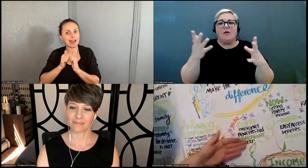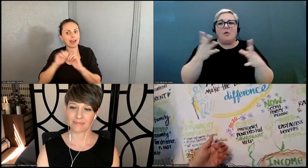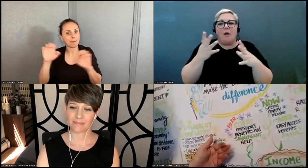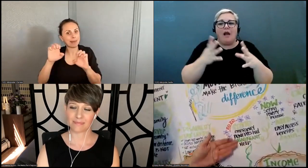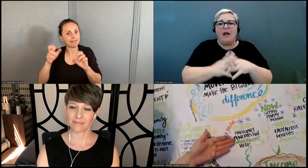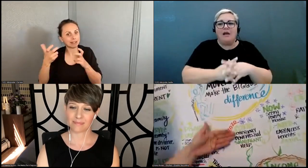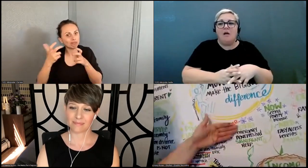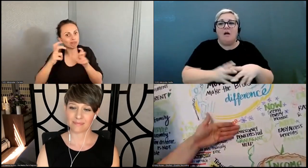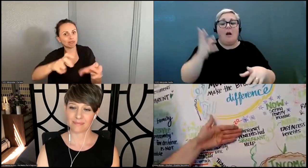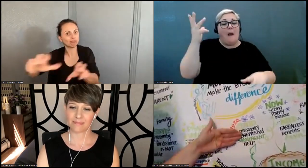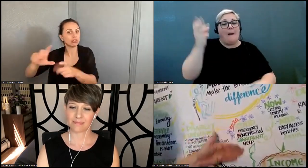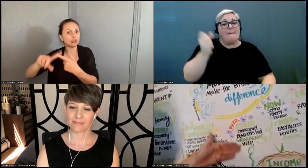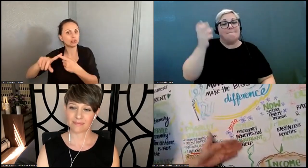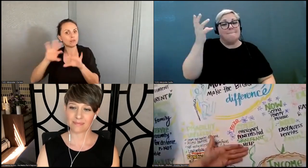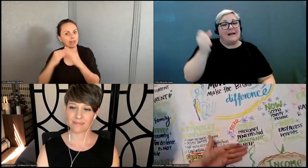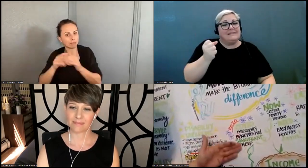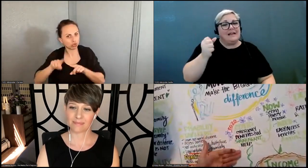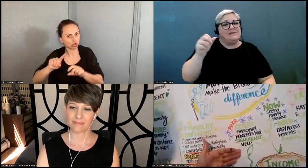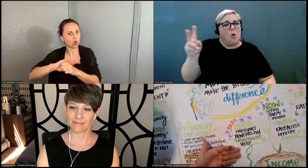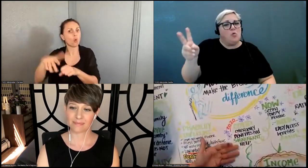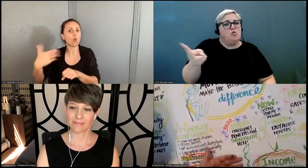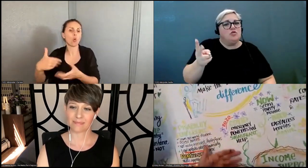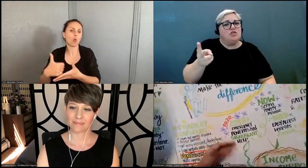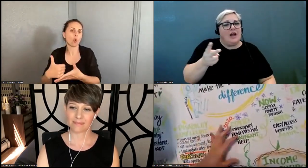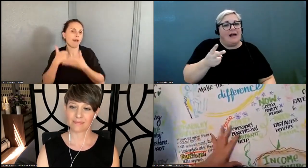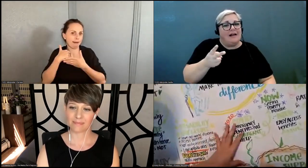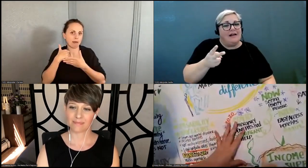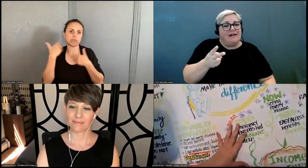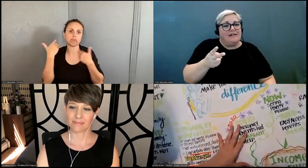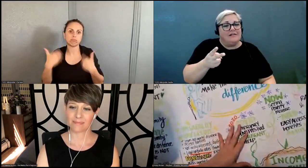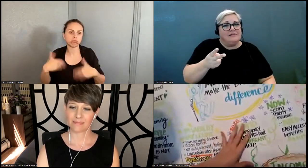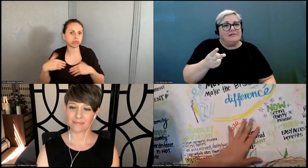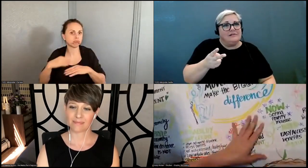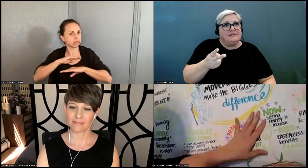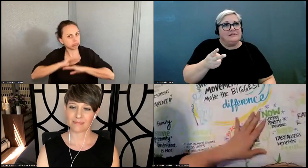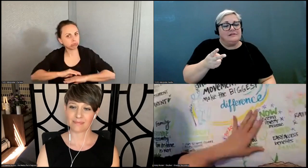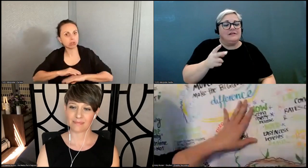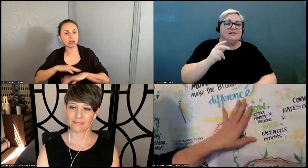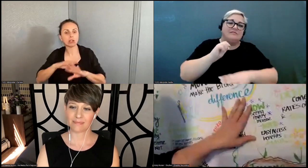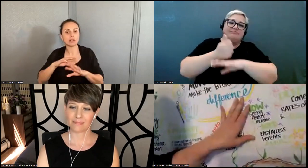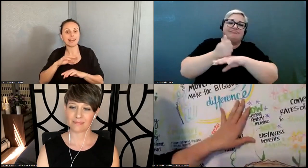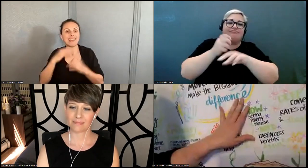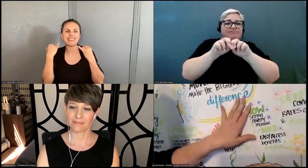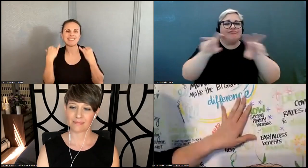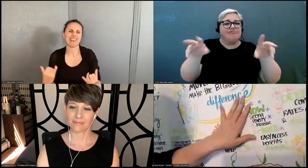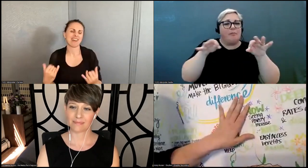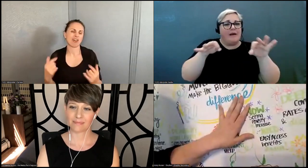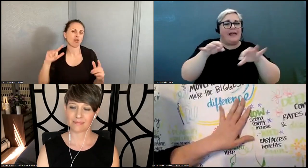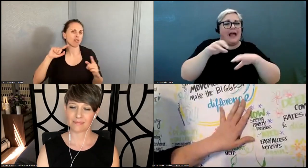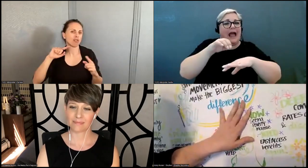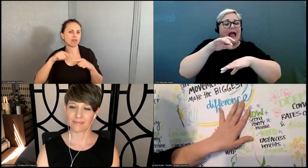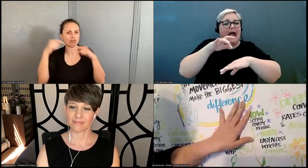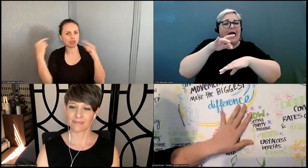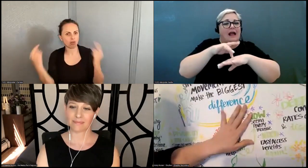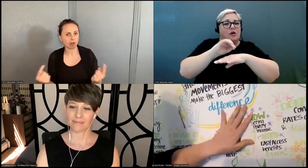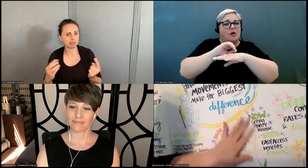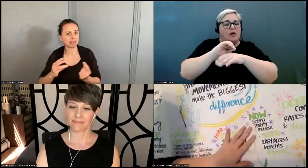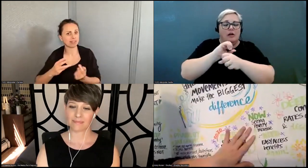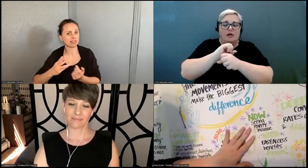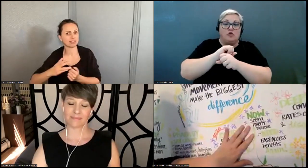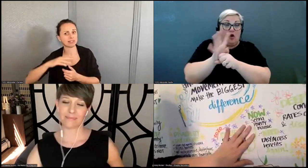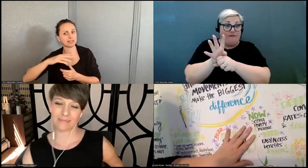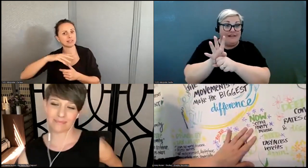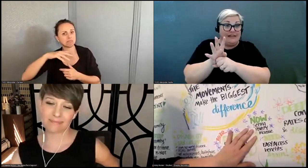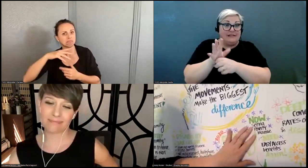into families during COVID provided significant help and a boost for families. And now we're seeing sort of some of that